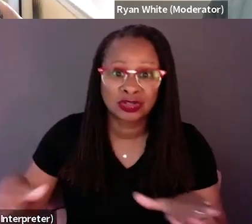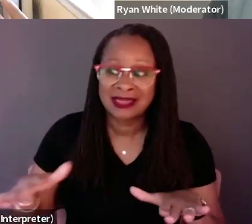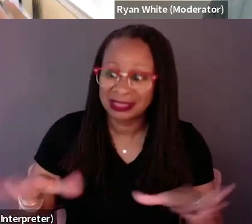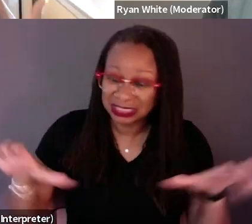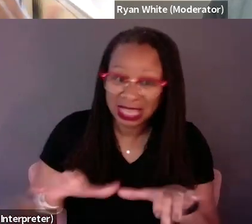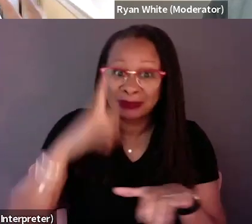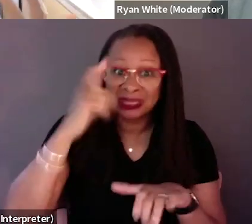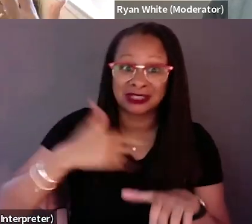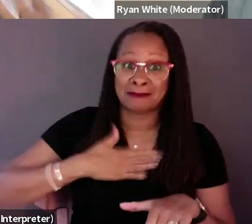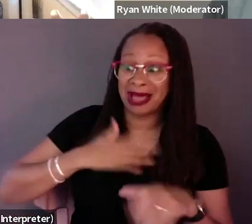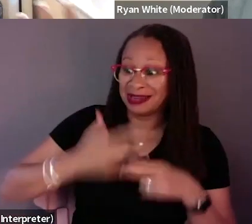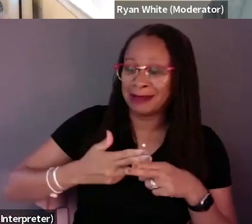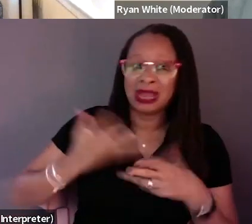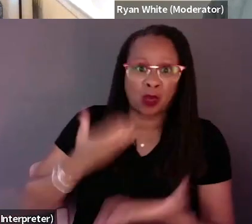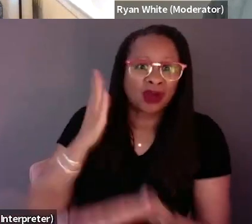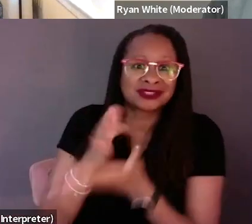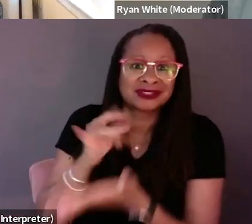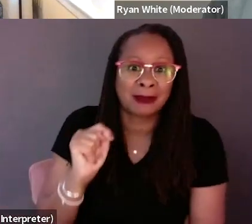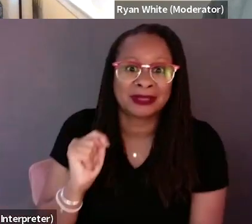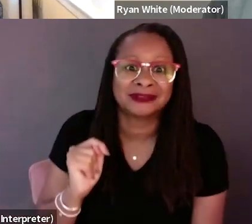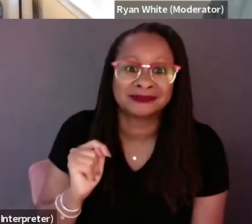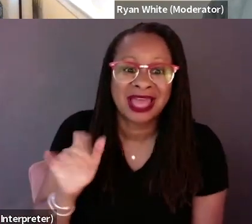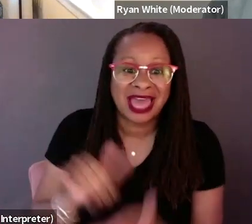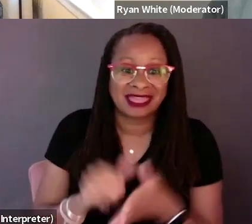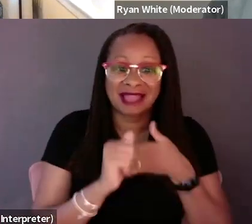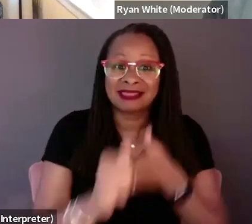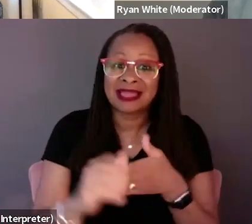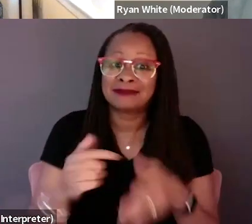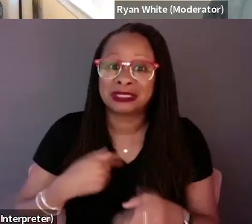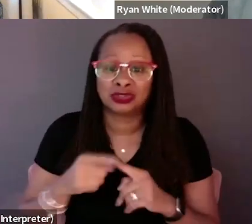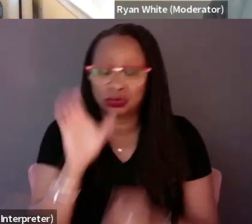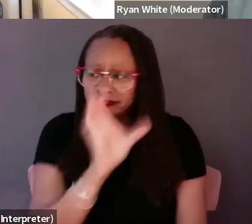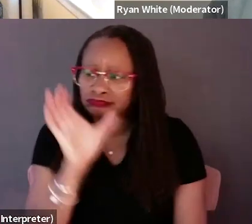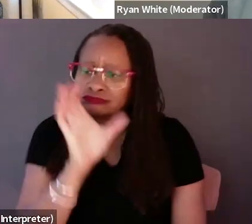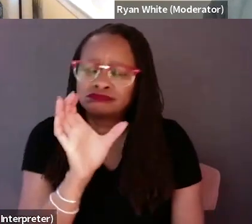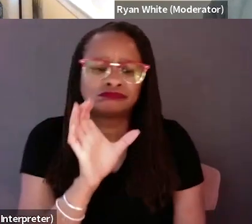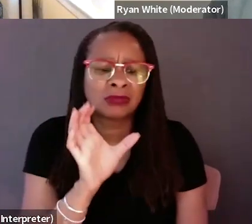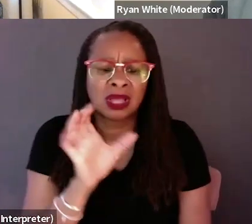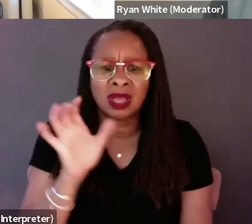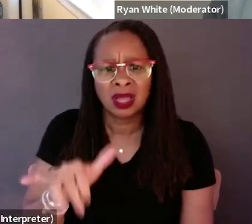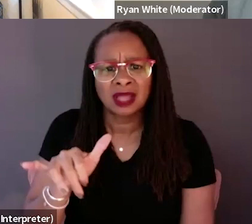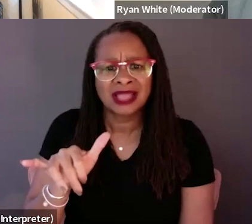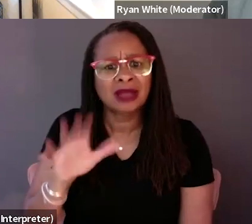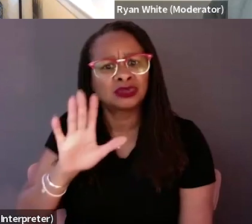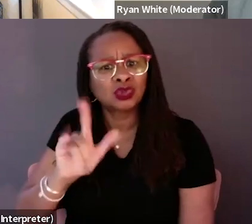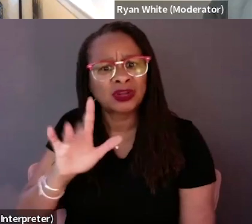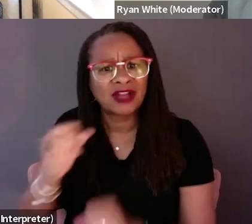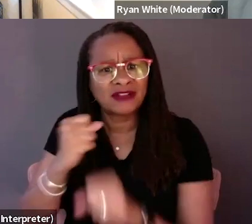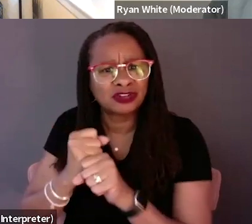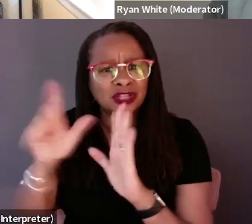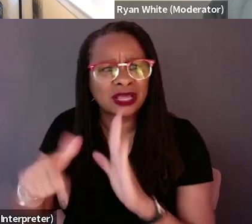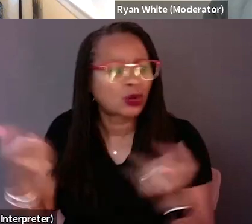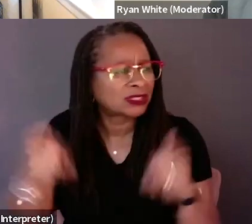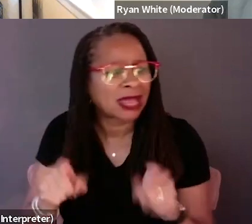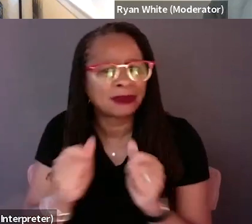my name and I want to put a stop to it. And that kind of led me into looking at, this is now 25 years later,